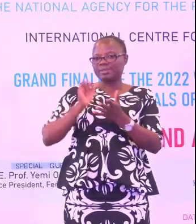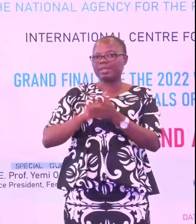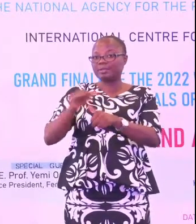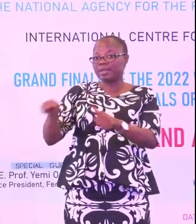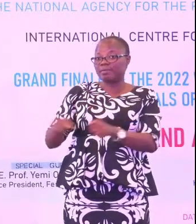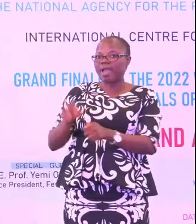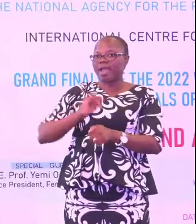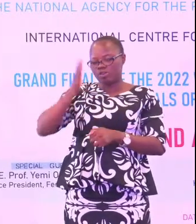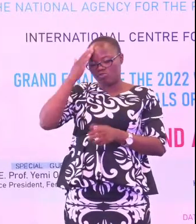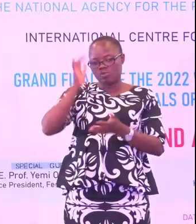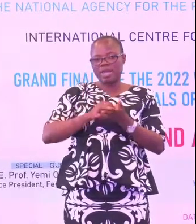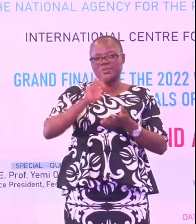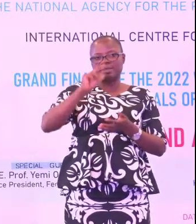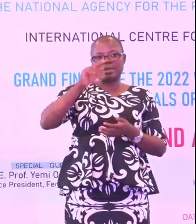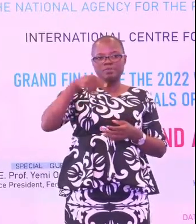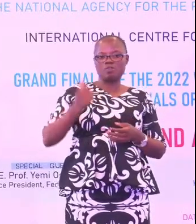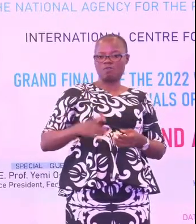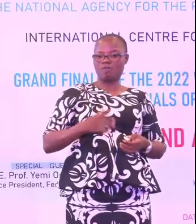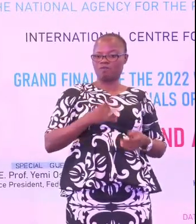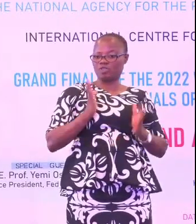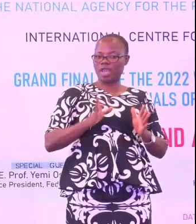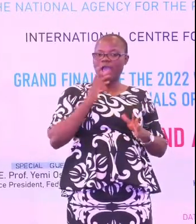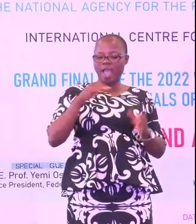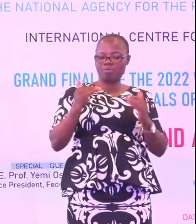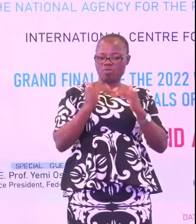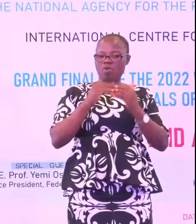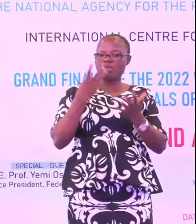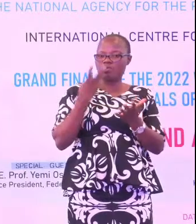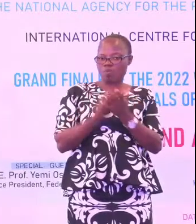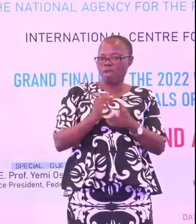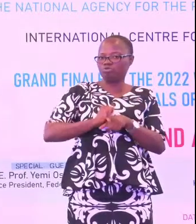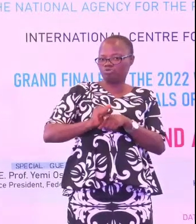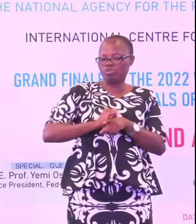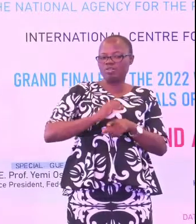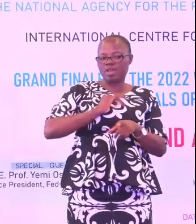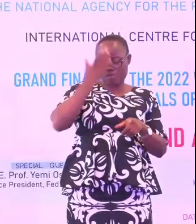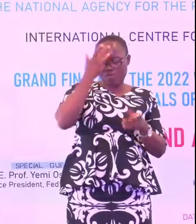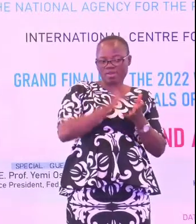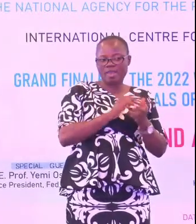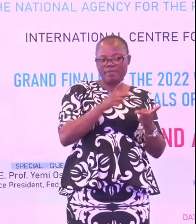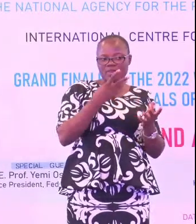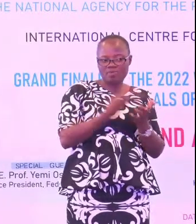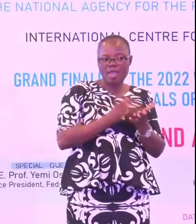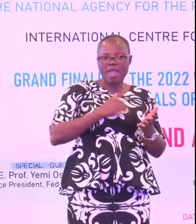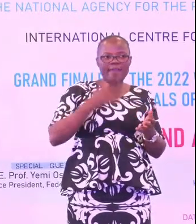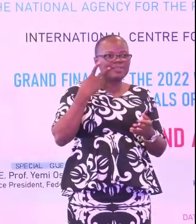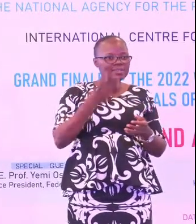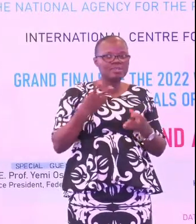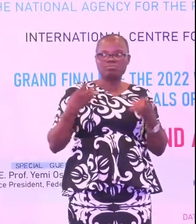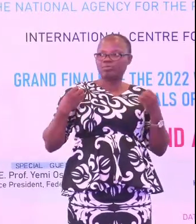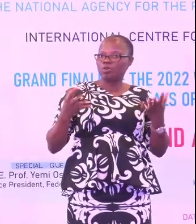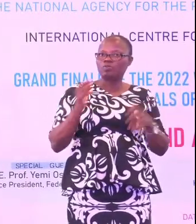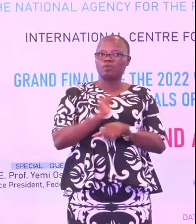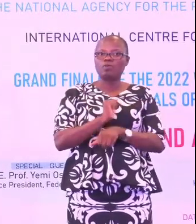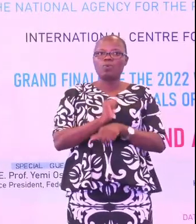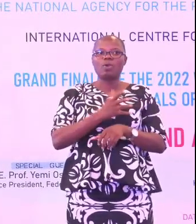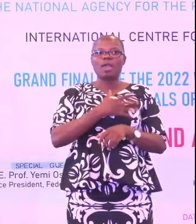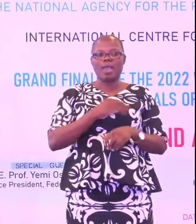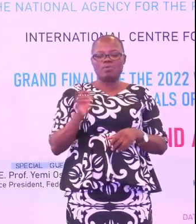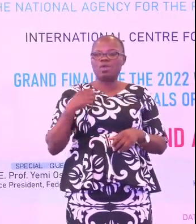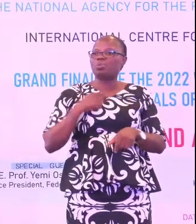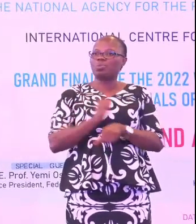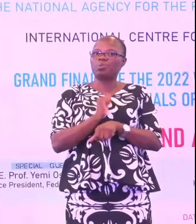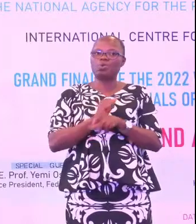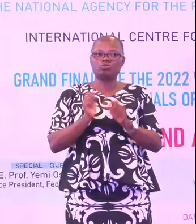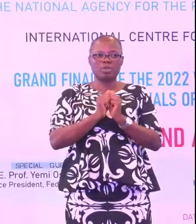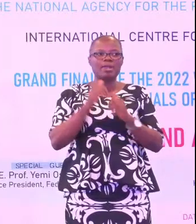NAPTIP officials are equally very well trained, because I know that very well. And I have seen them at work, and where we work together